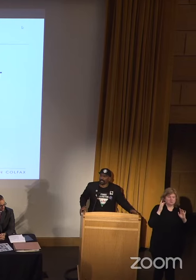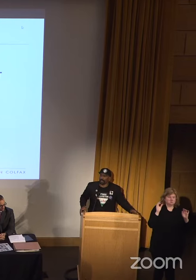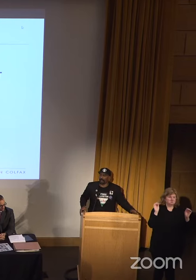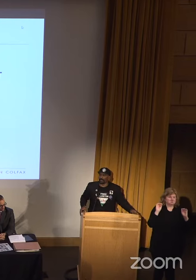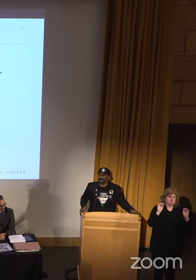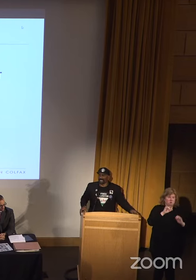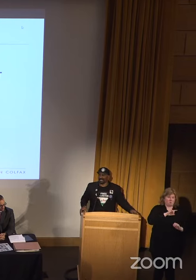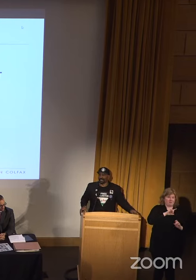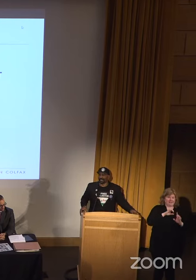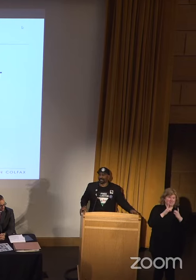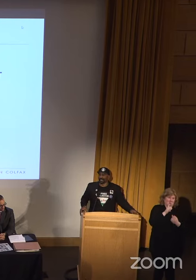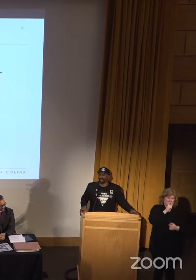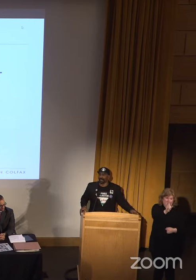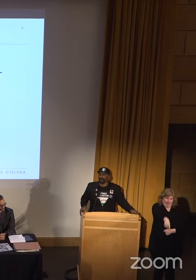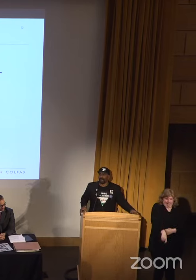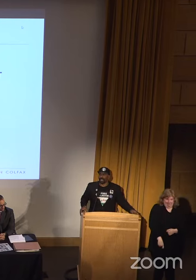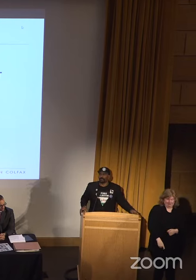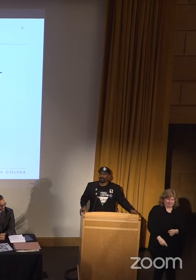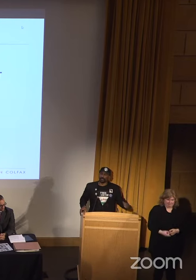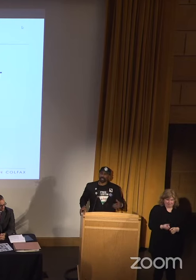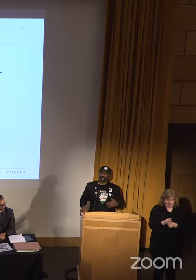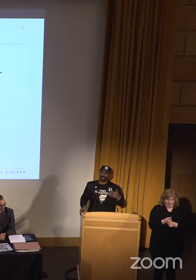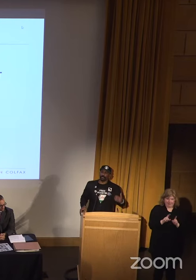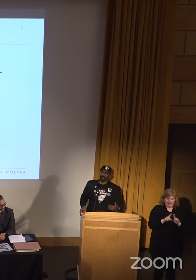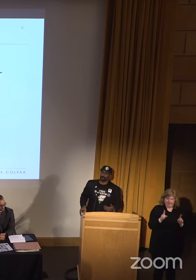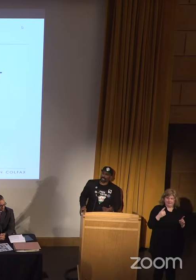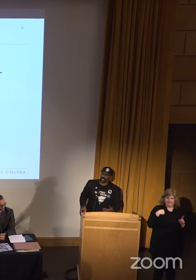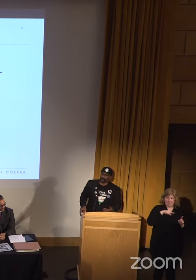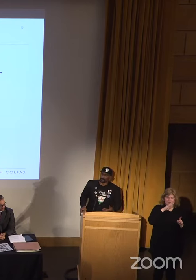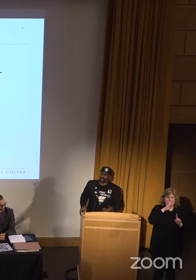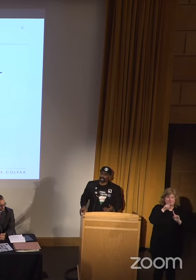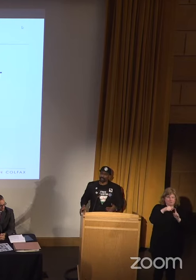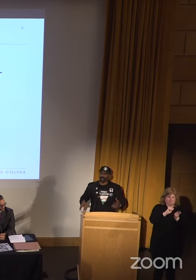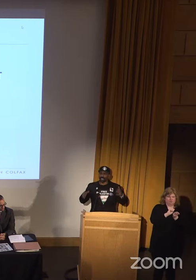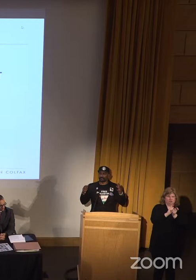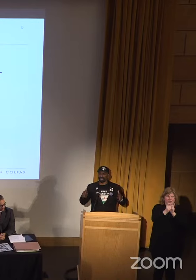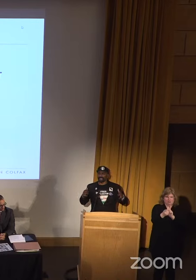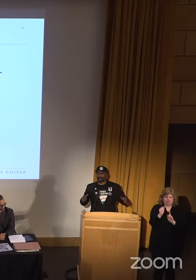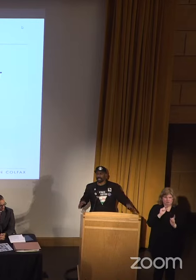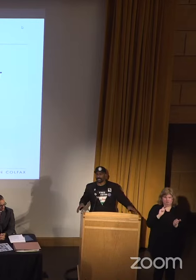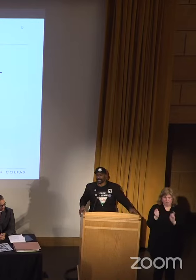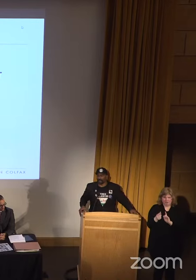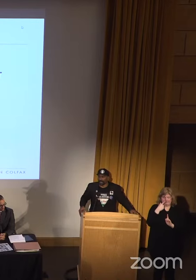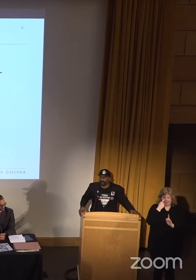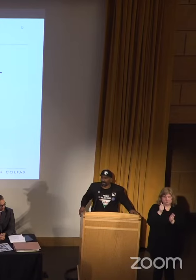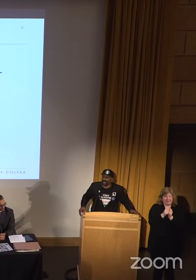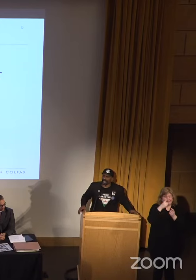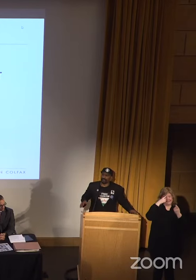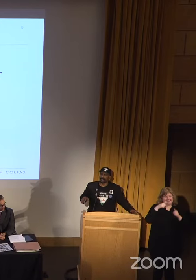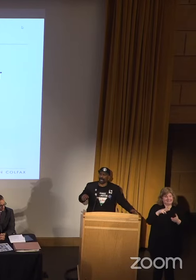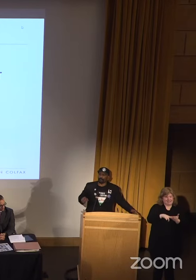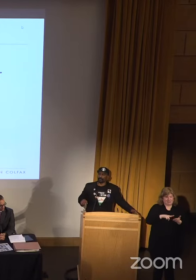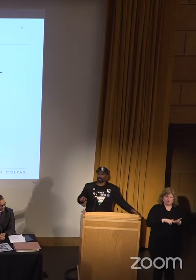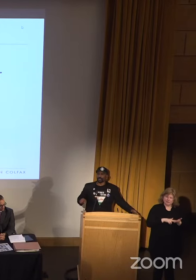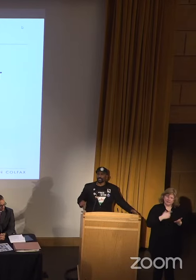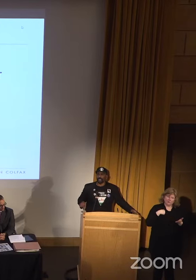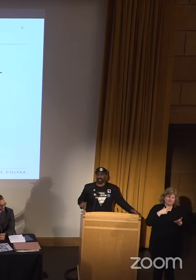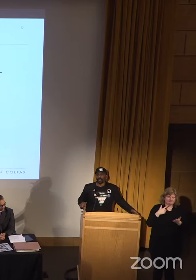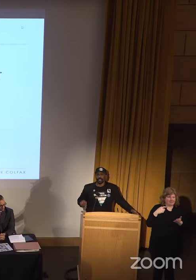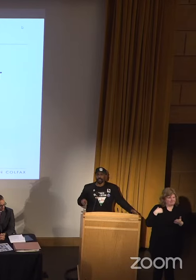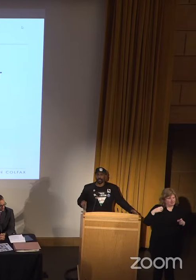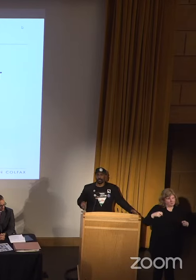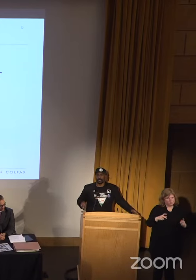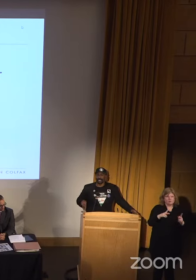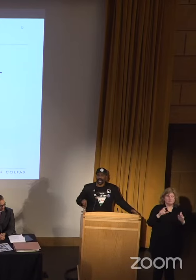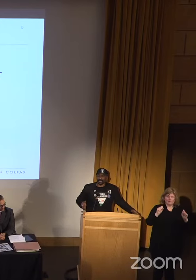department needed, right? But we are talking about change because with this consent decree, we have an opportunity